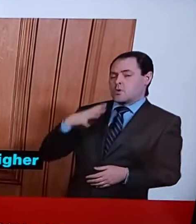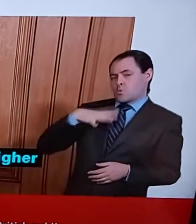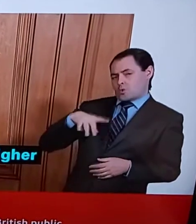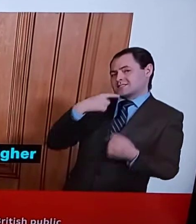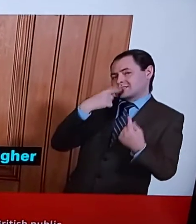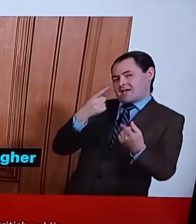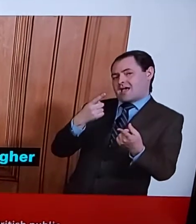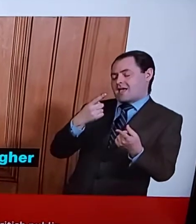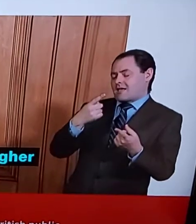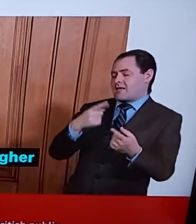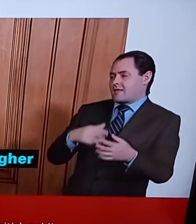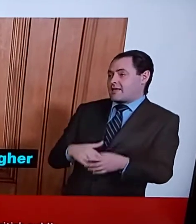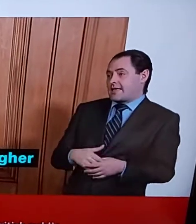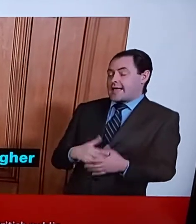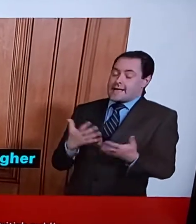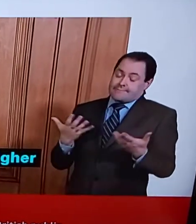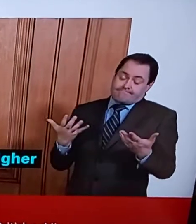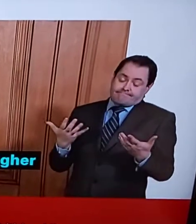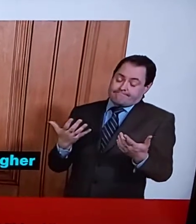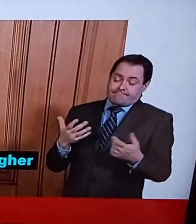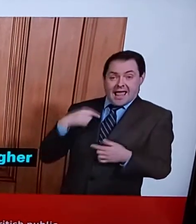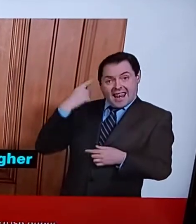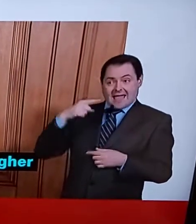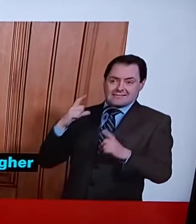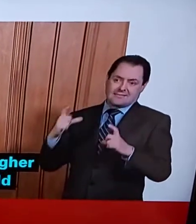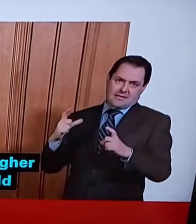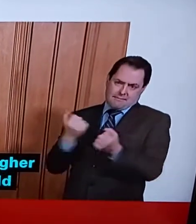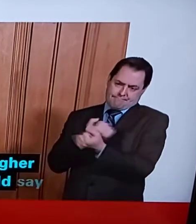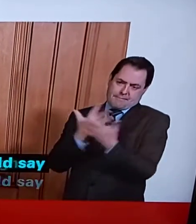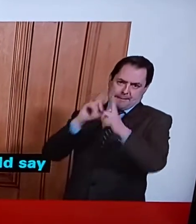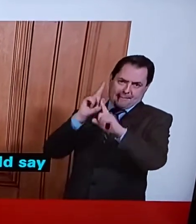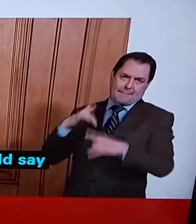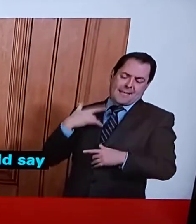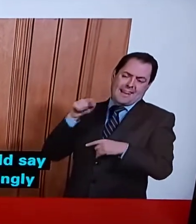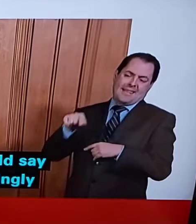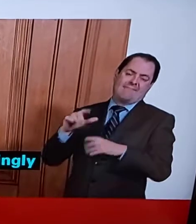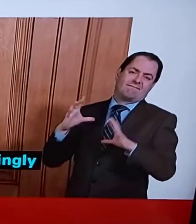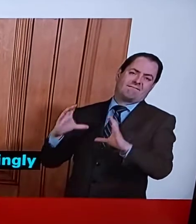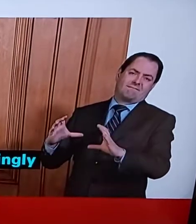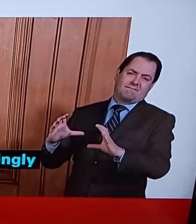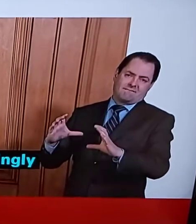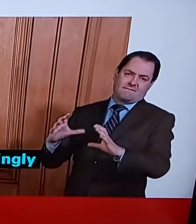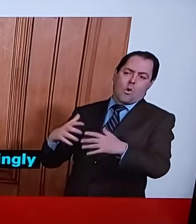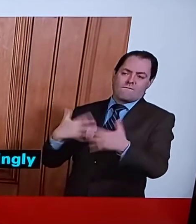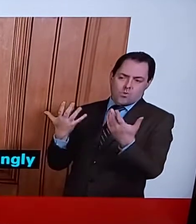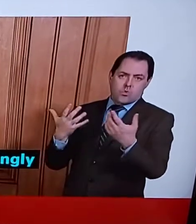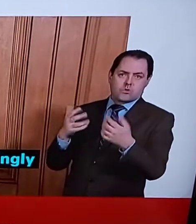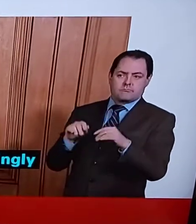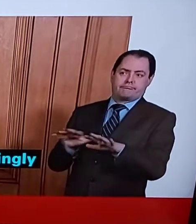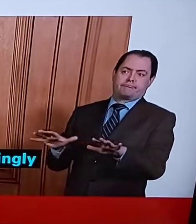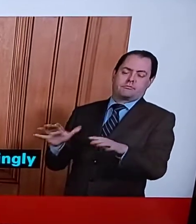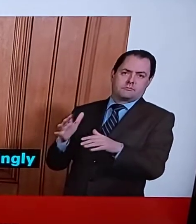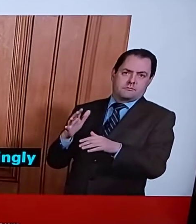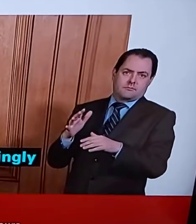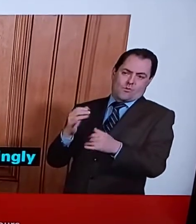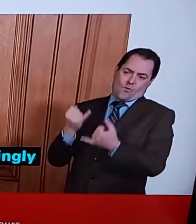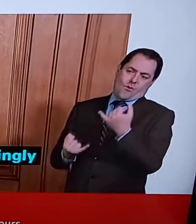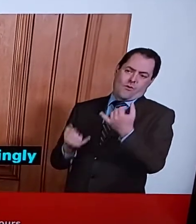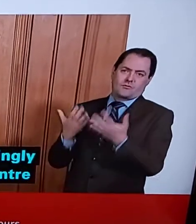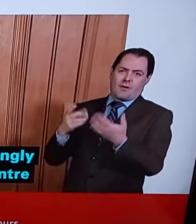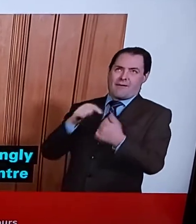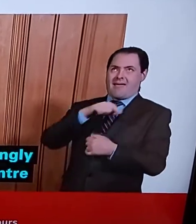perhaps, not unsurprisingly, London as a major urban centre has an infection rate which is maybe a